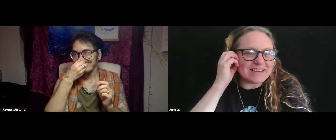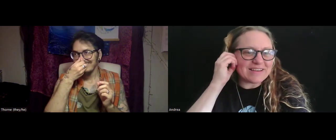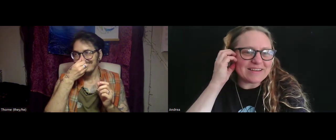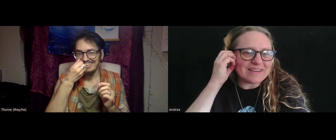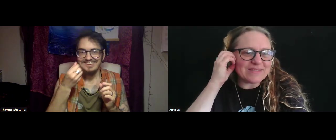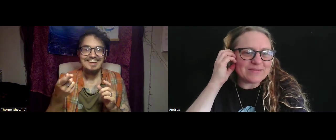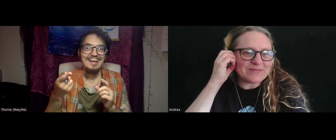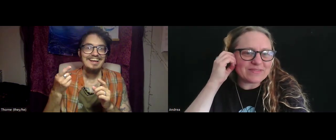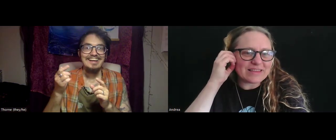Um,